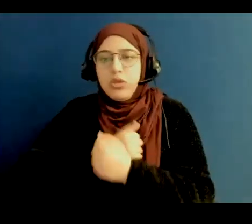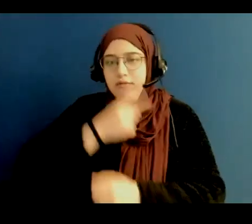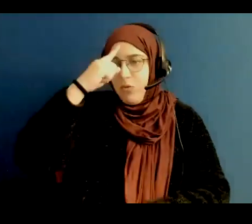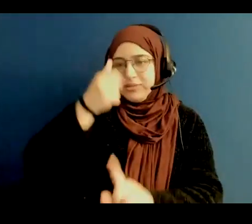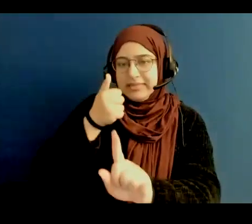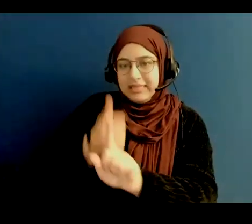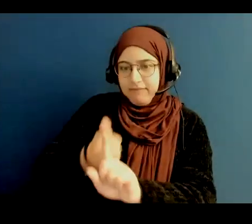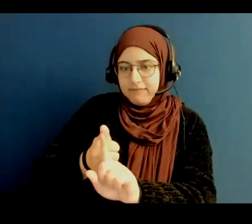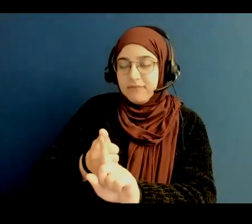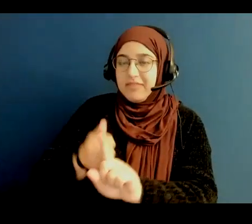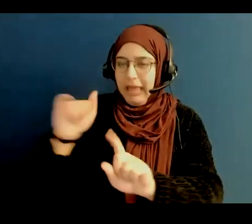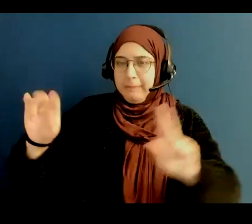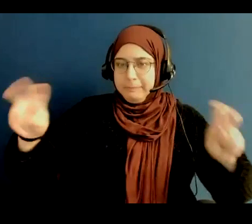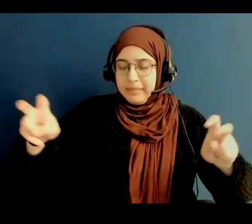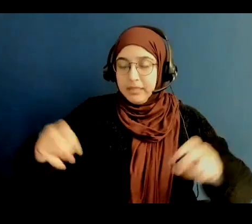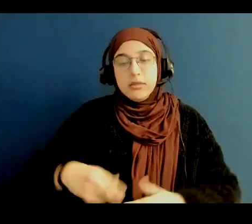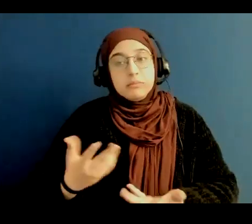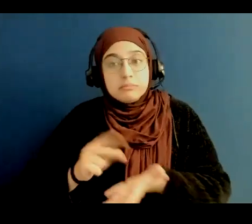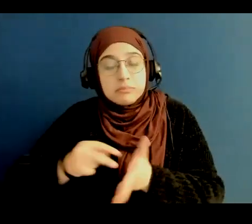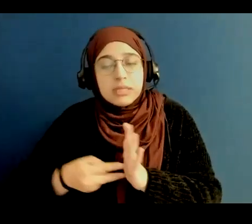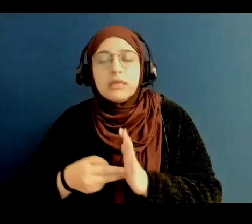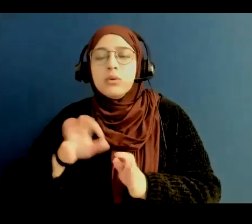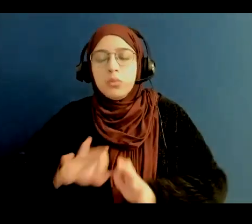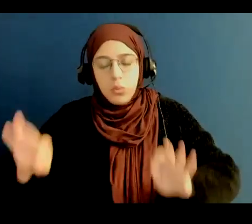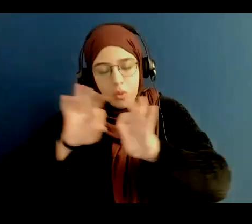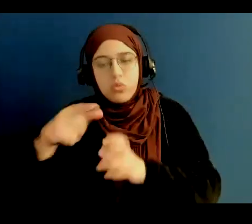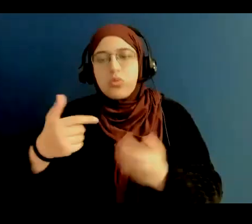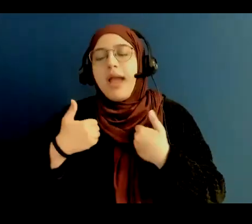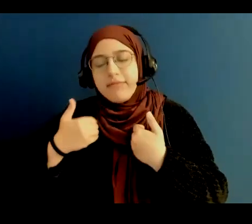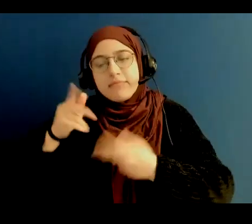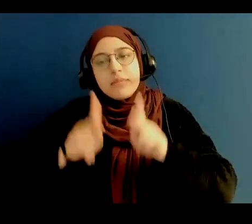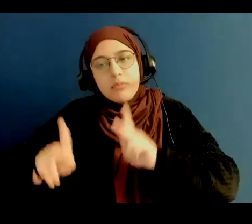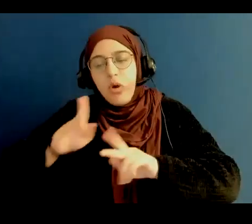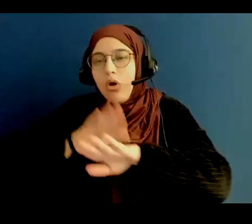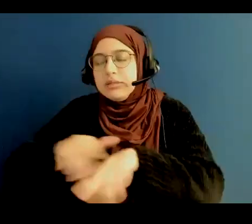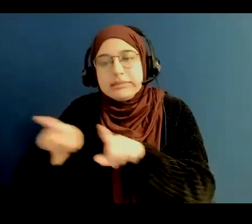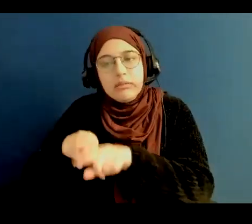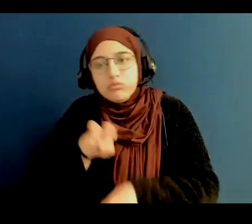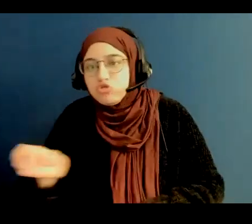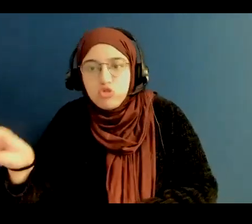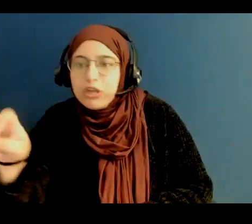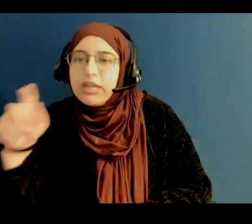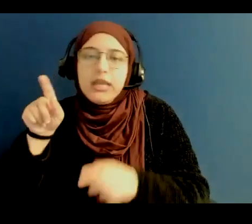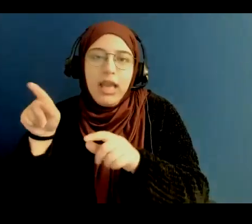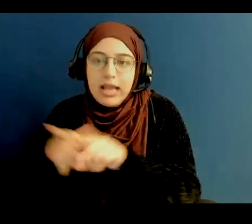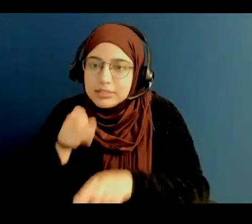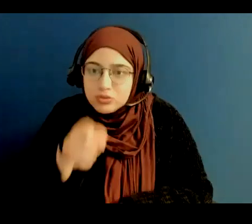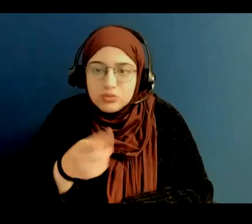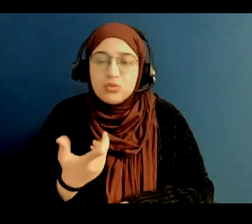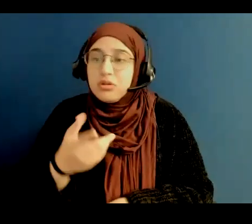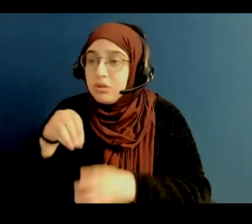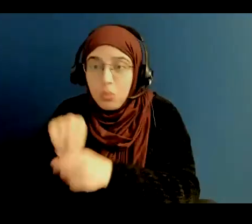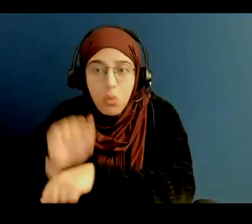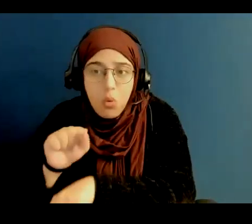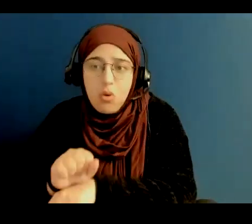that you find people that have are on the similar journey to you, whether it's at work, whether it's at university, or whatever it's